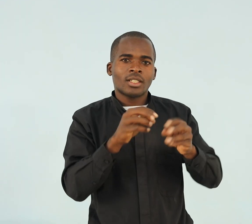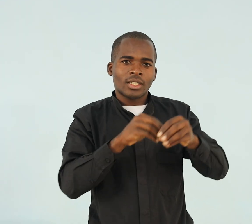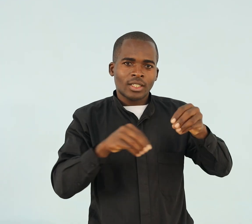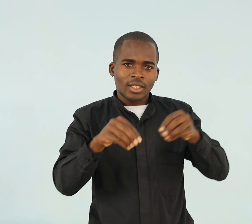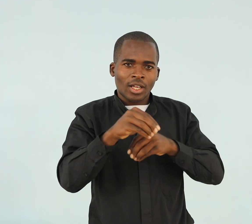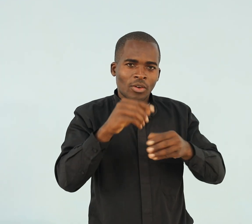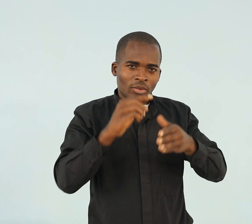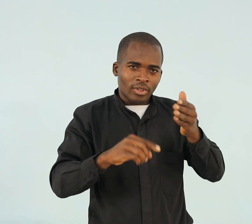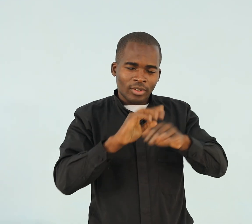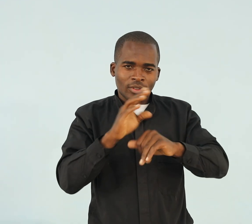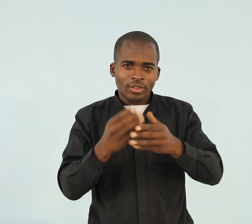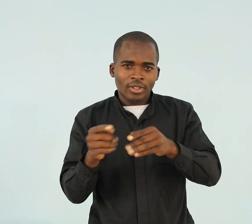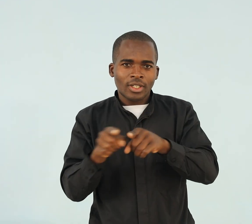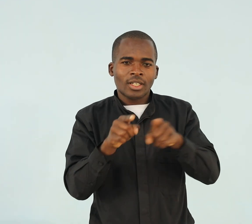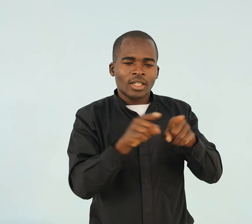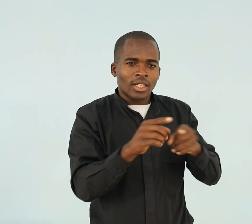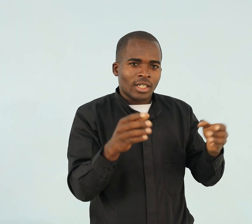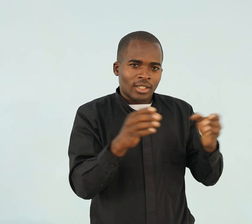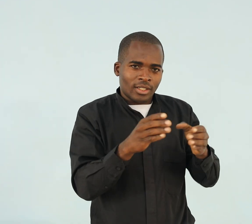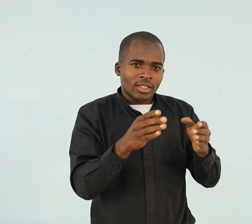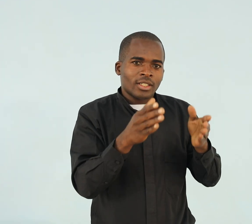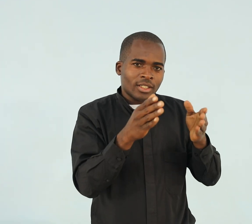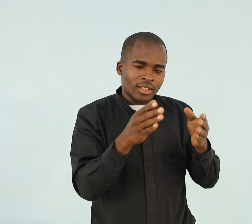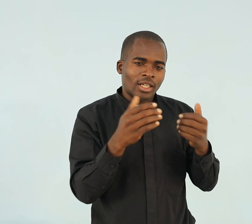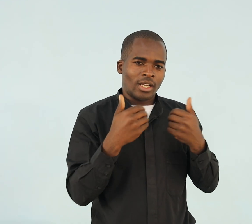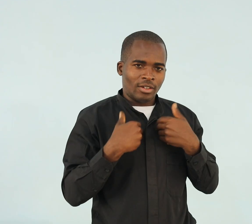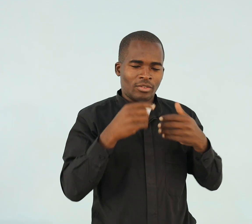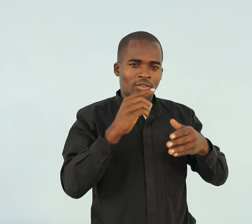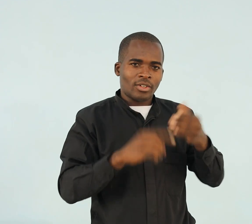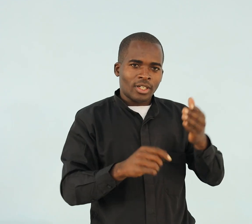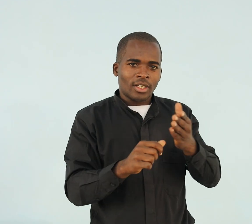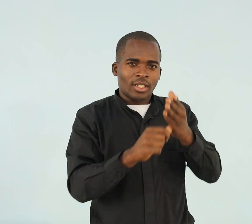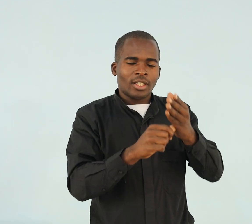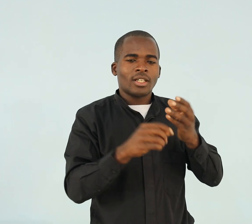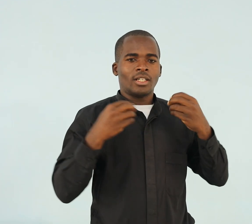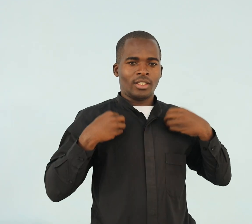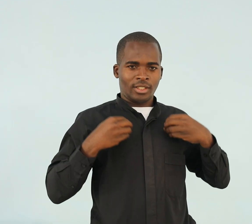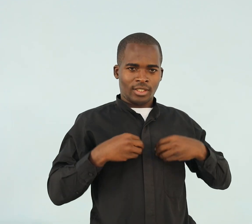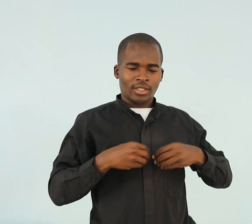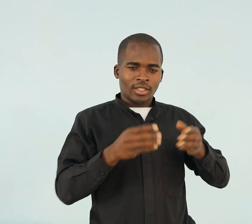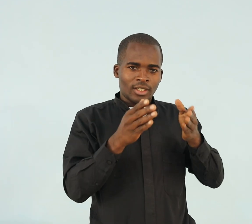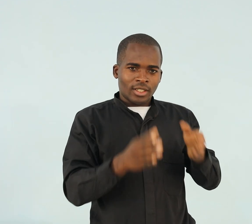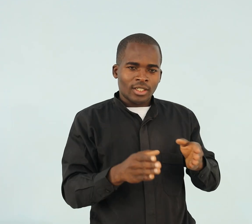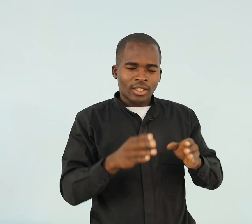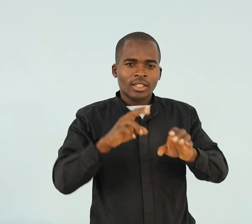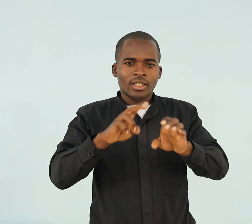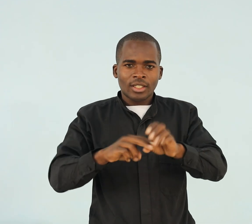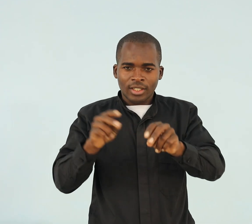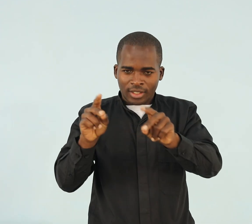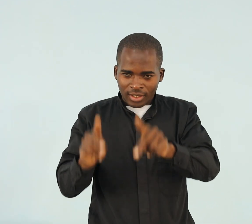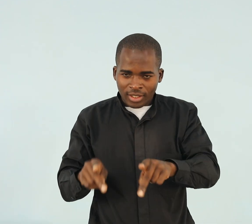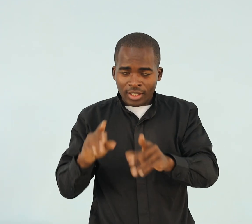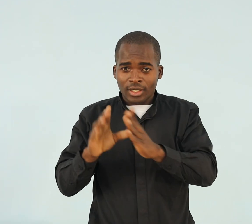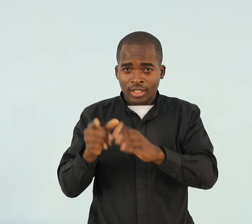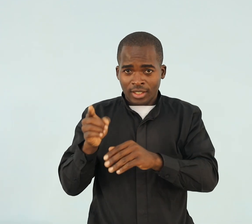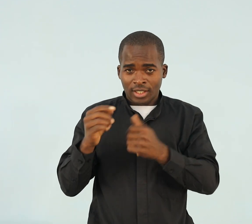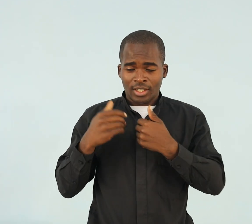every council will have a mayor and a deputy mayor, or a council chairperson and deputy